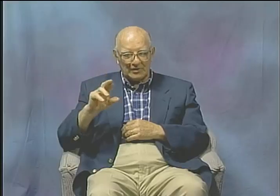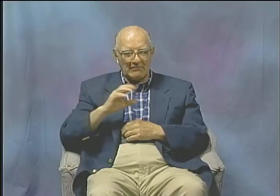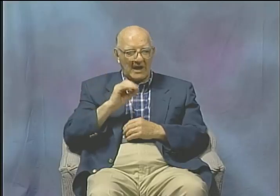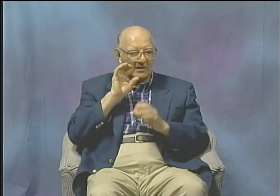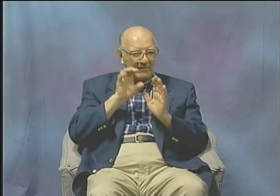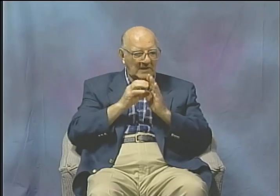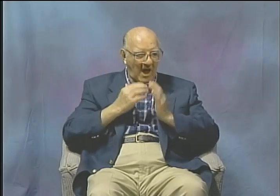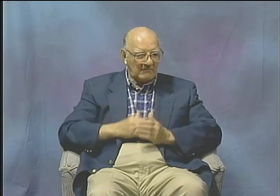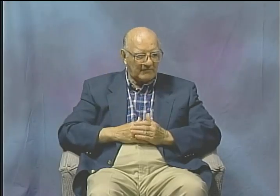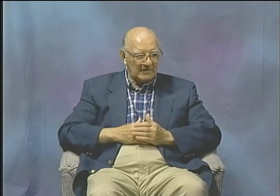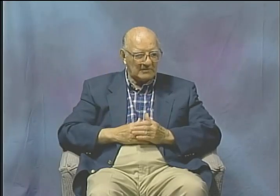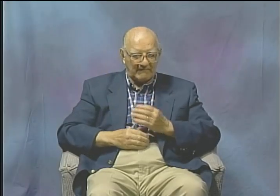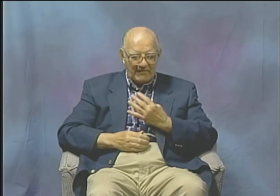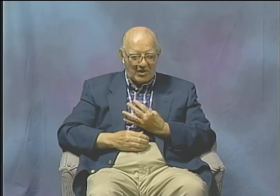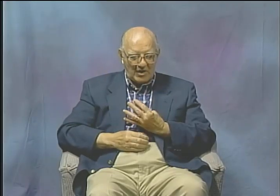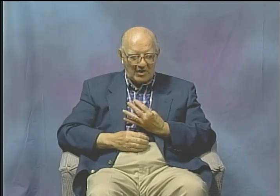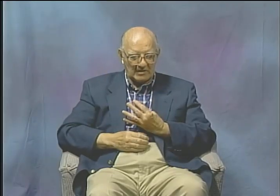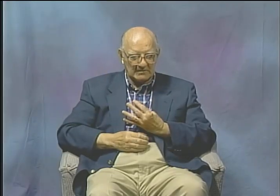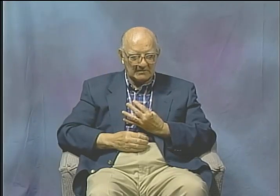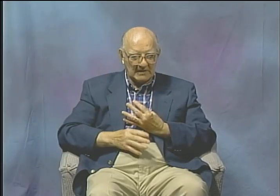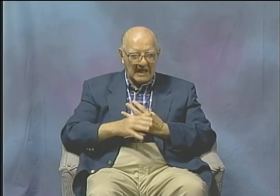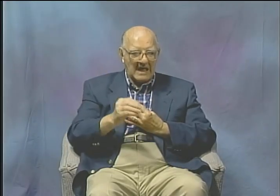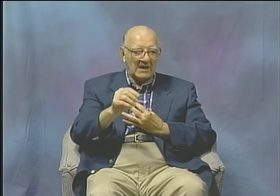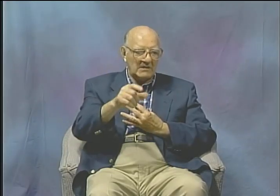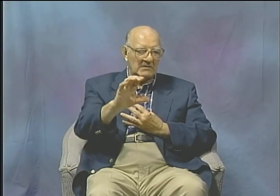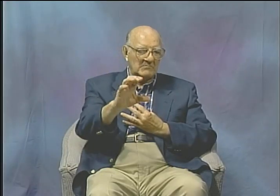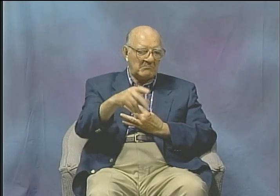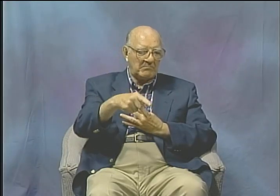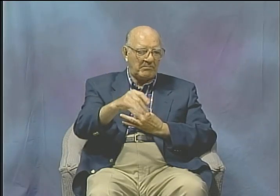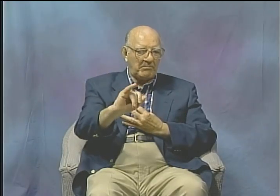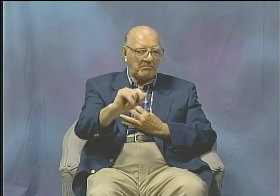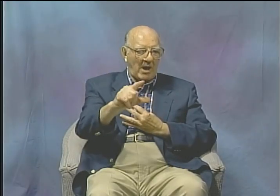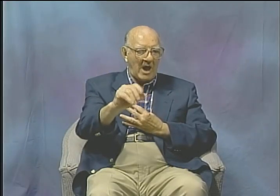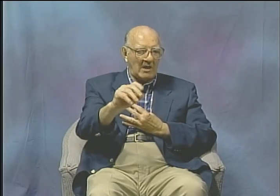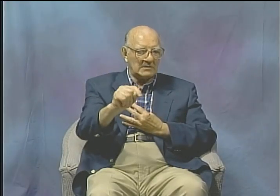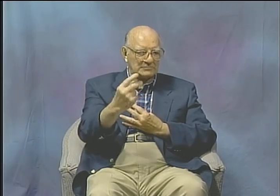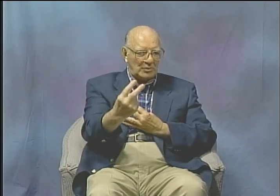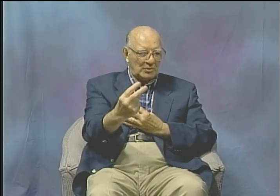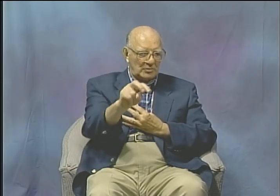and the photographer, and pilot too.